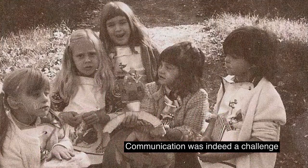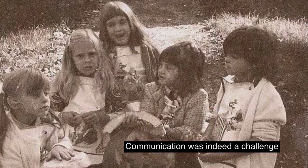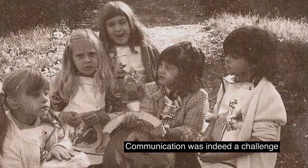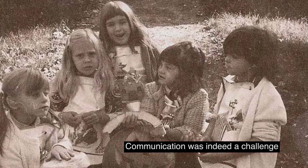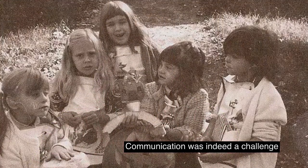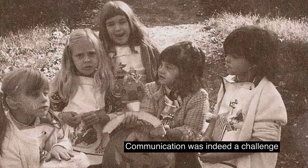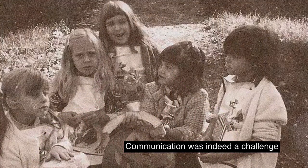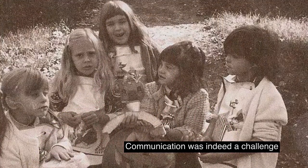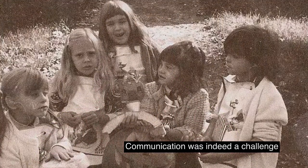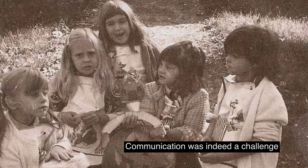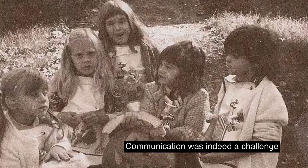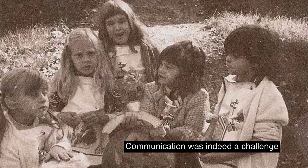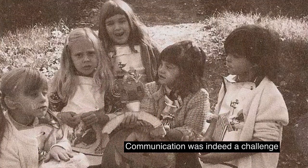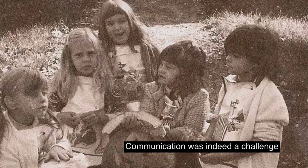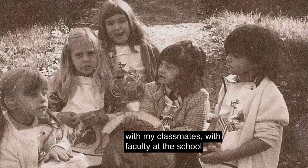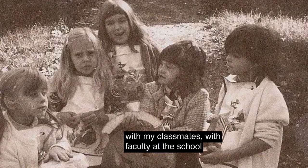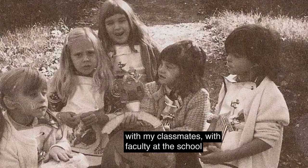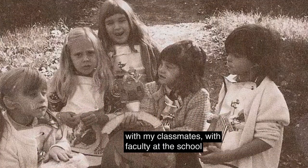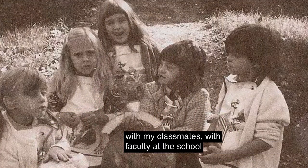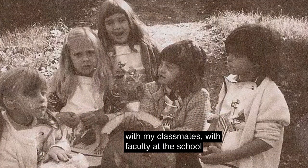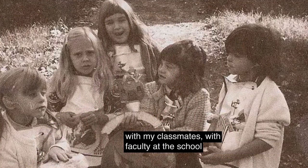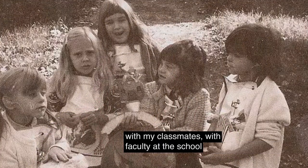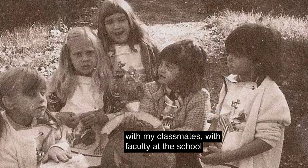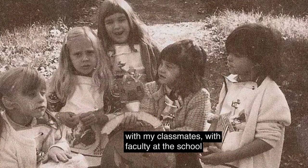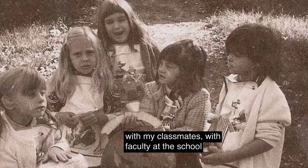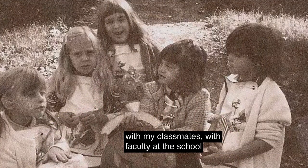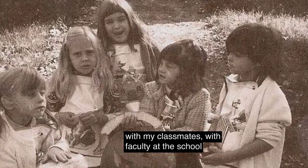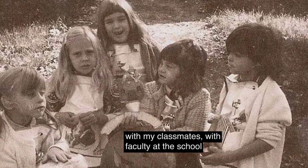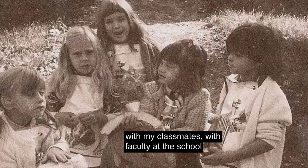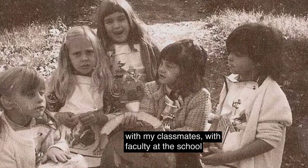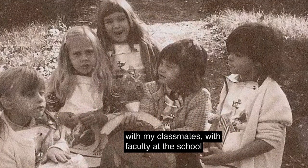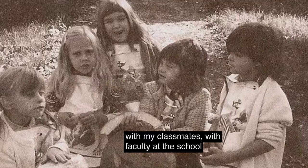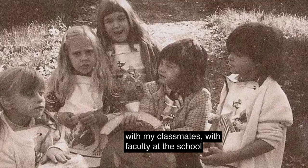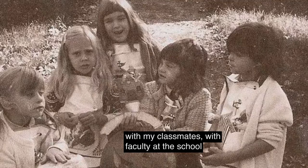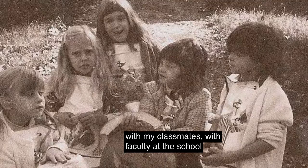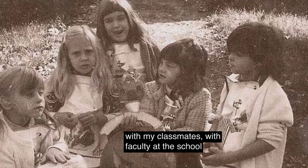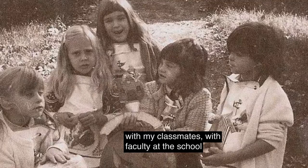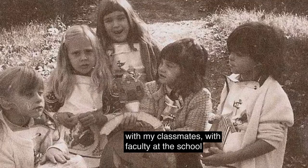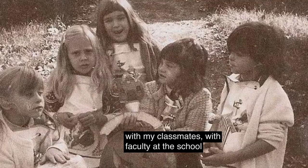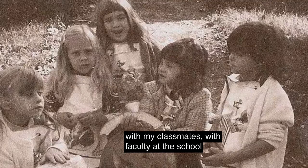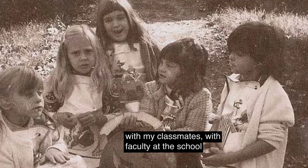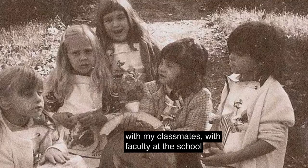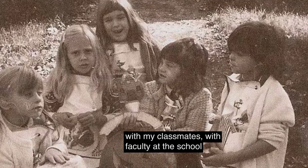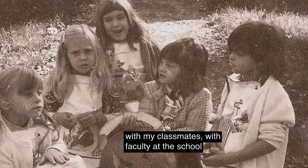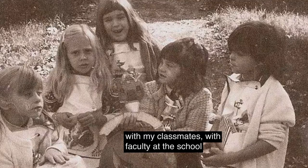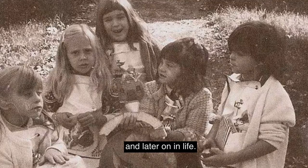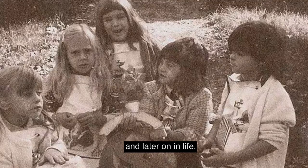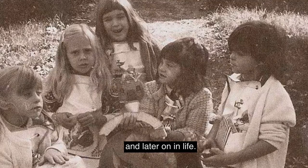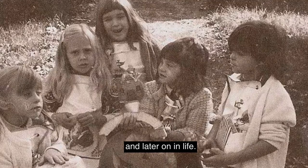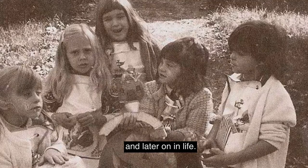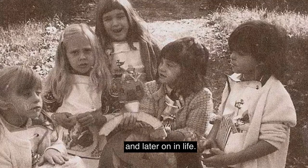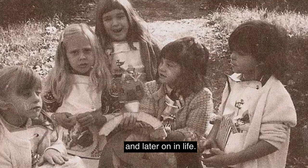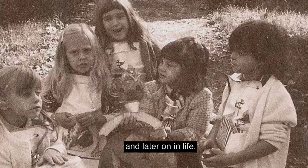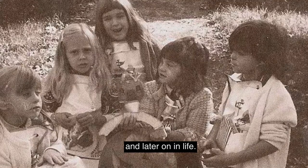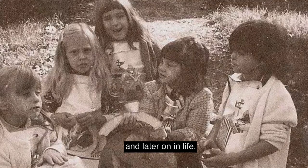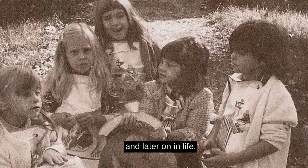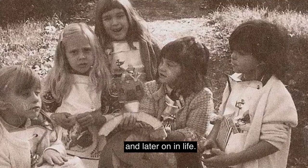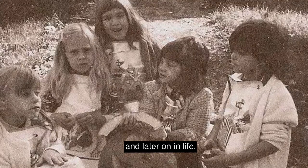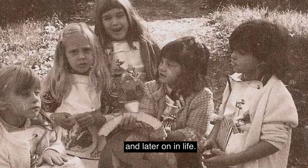Communication was indeed a challenge with my classmates, with faculty at the school, and later on in life.